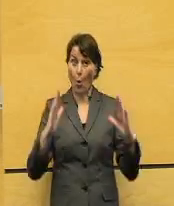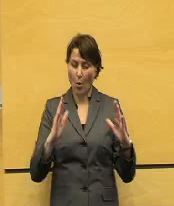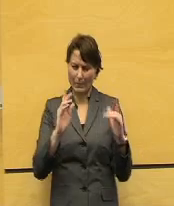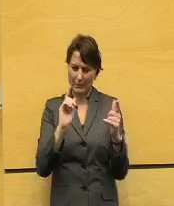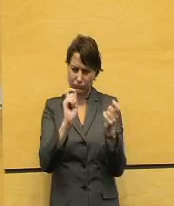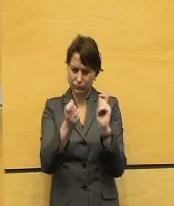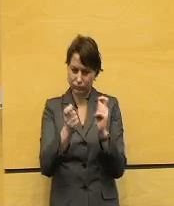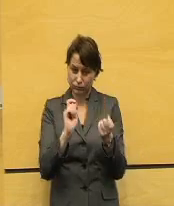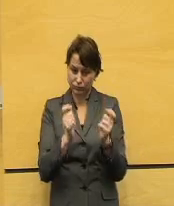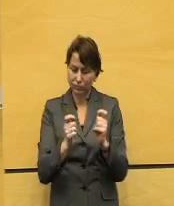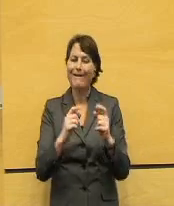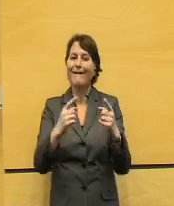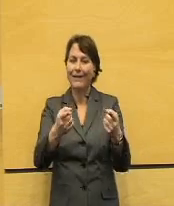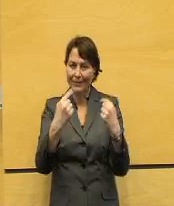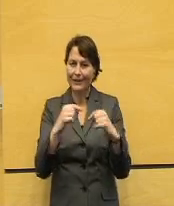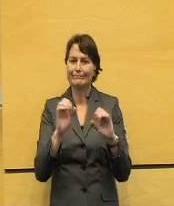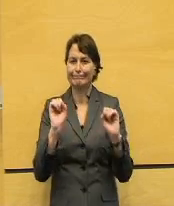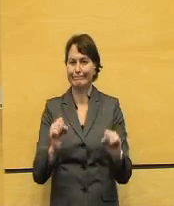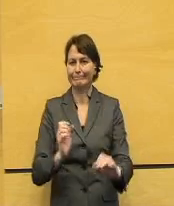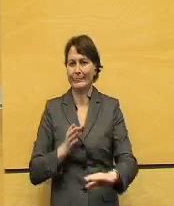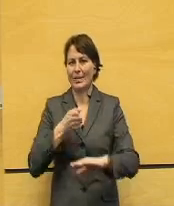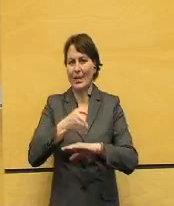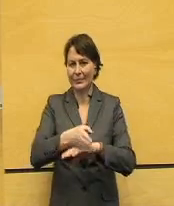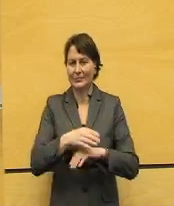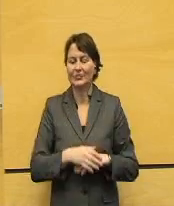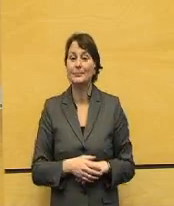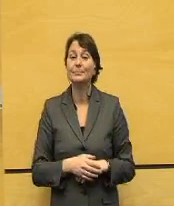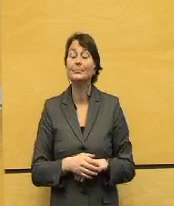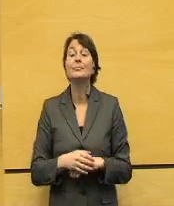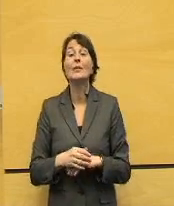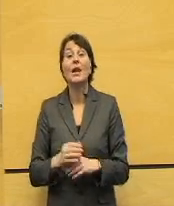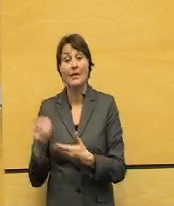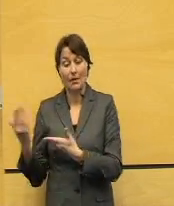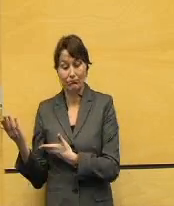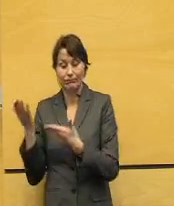improve access and the provision of sign language